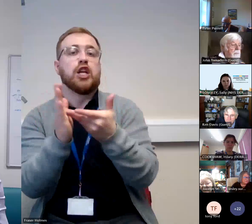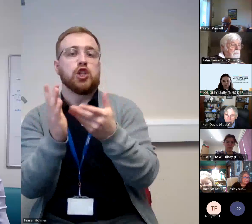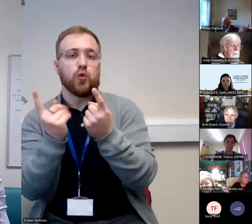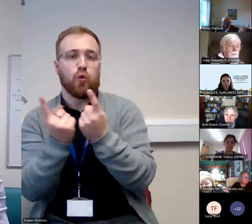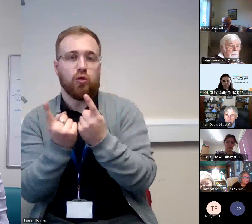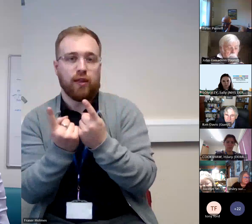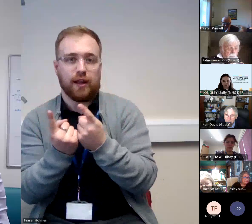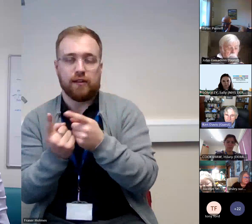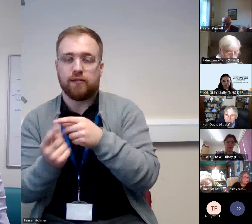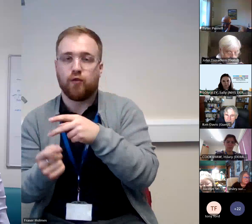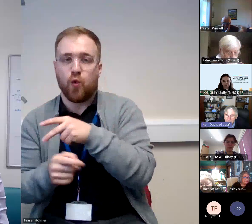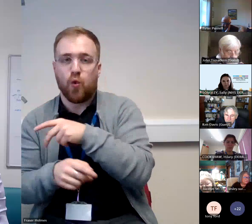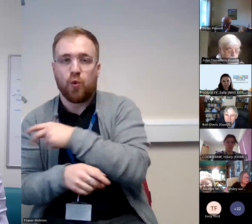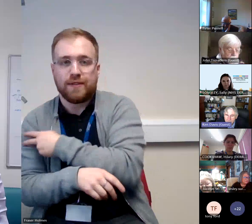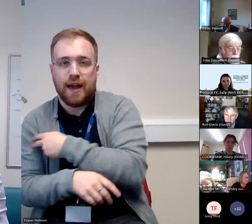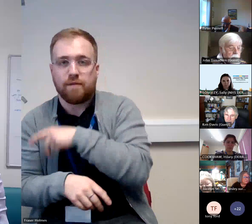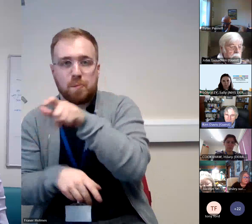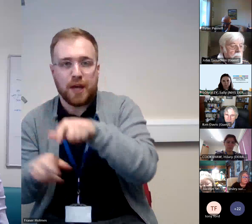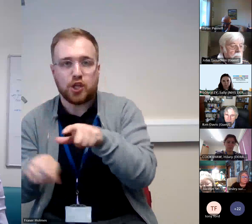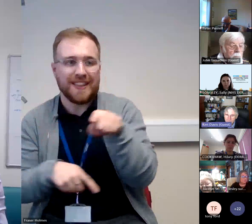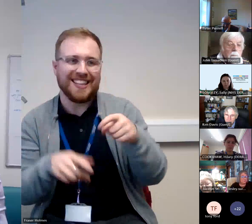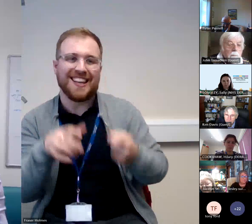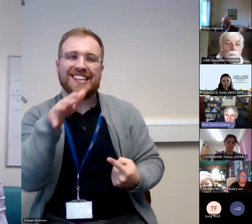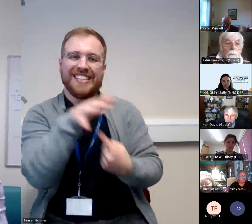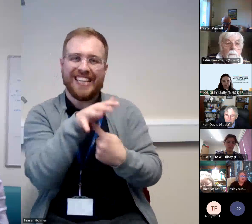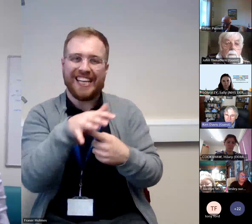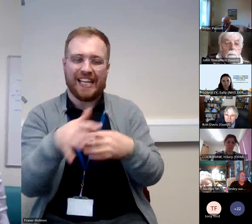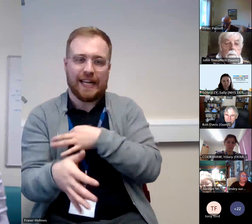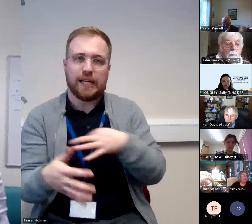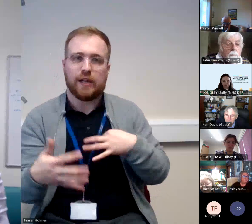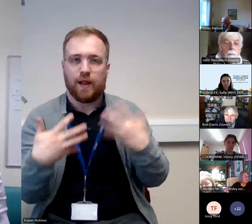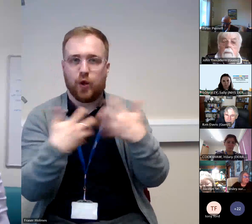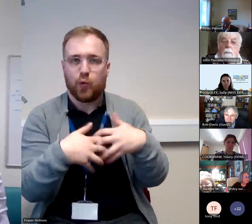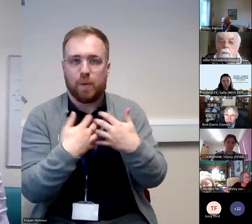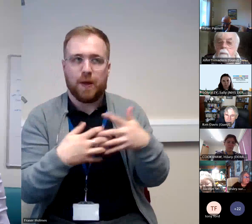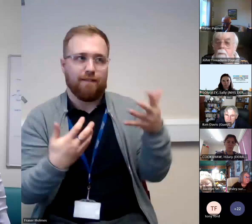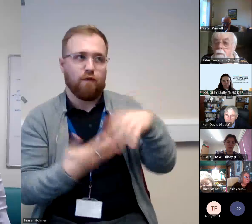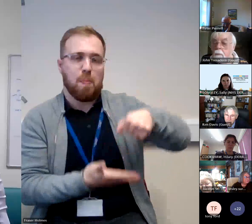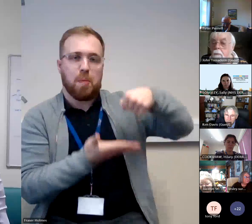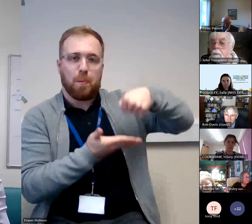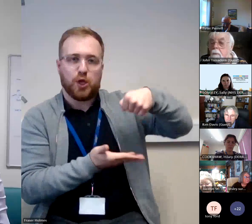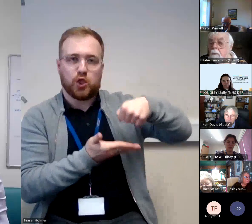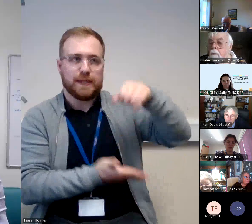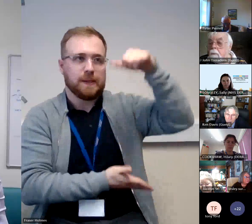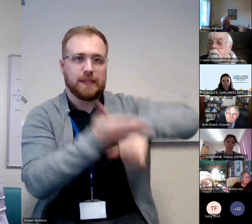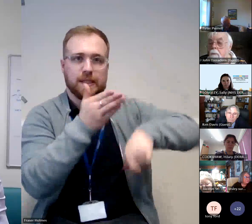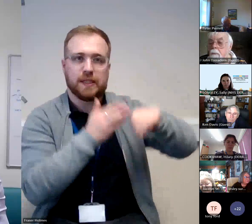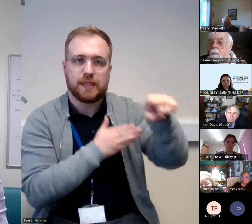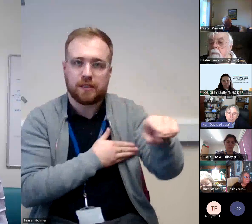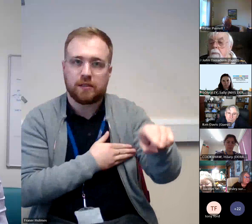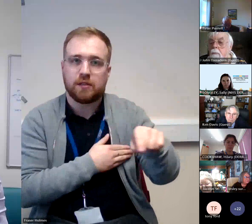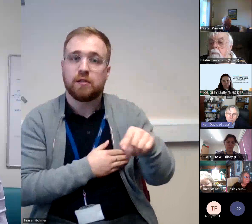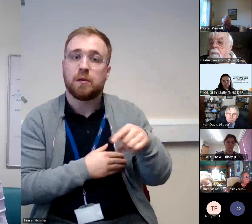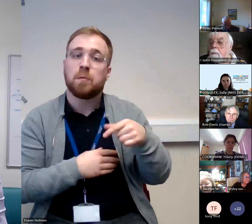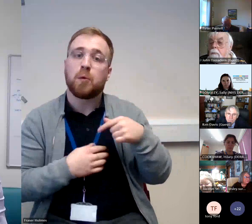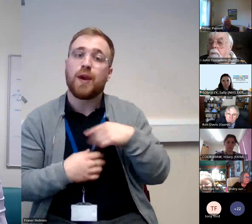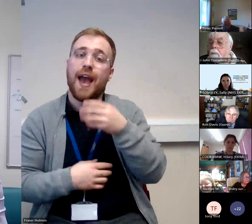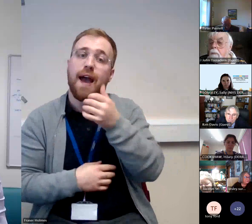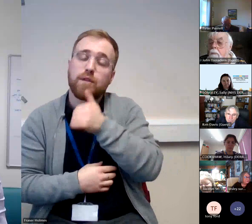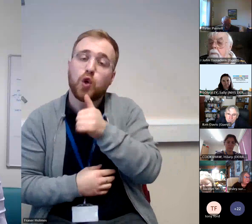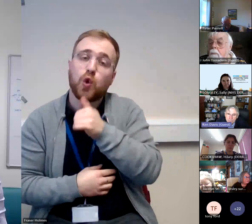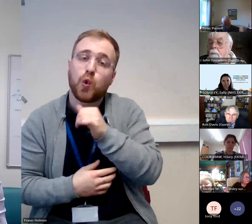staff rather than sort of core clinical equipment. But we have used